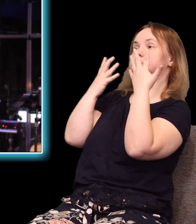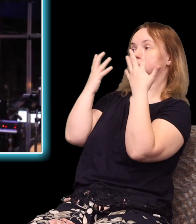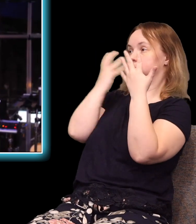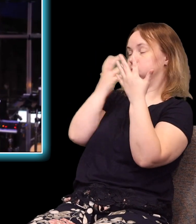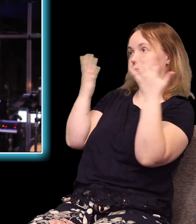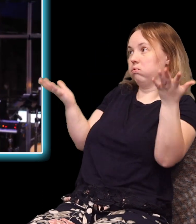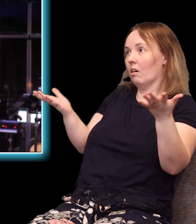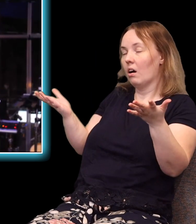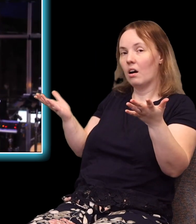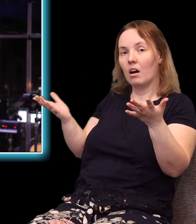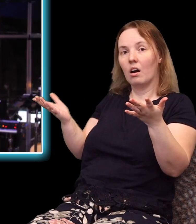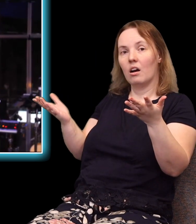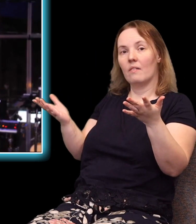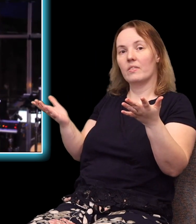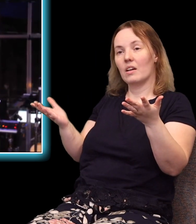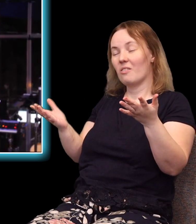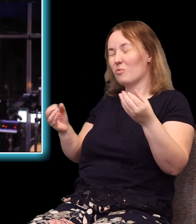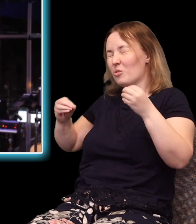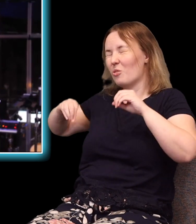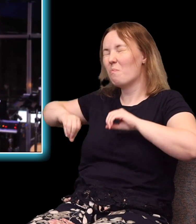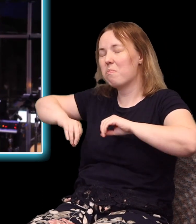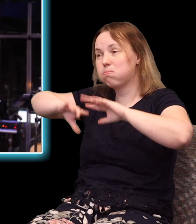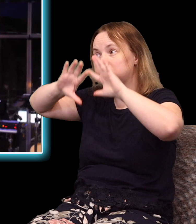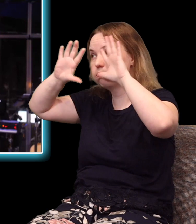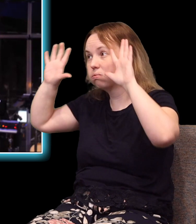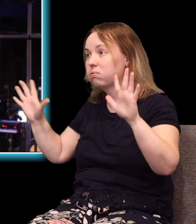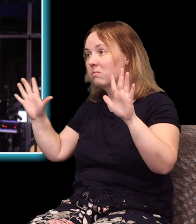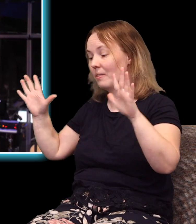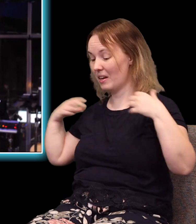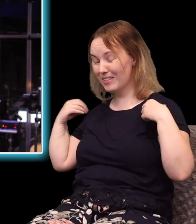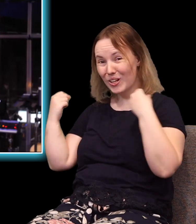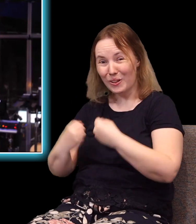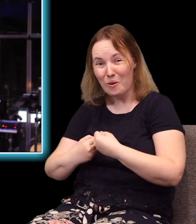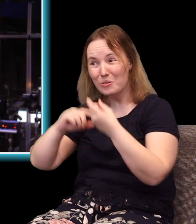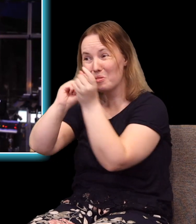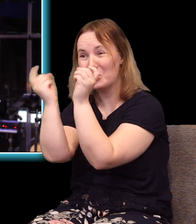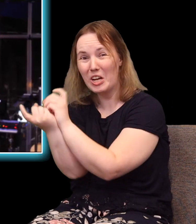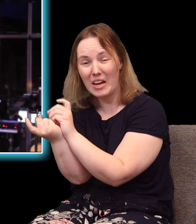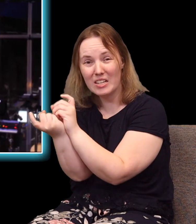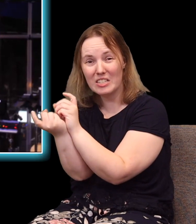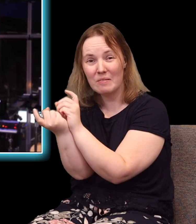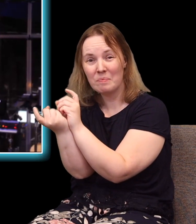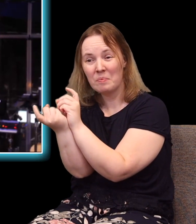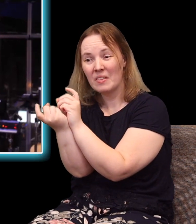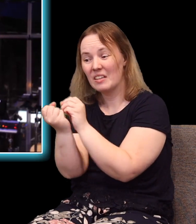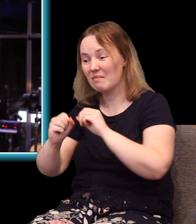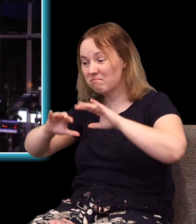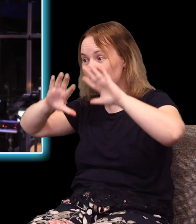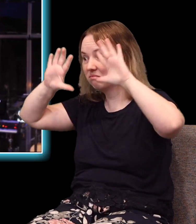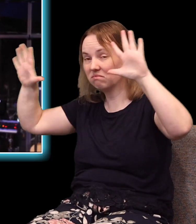was revealed in him, Mark says in verse 2, was so brilliant that his clothes actually were changed